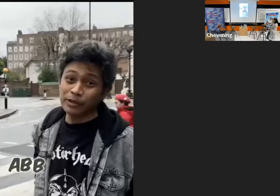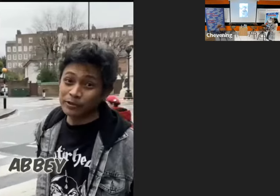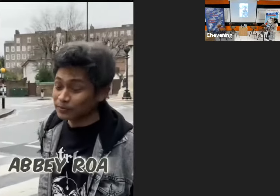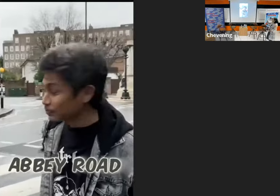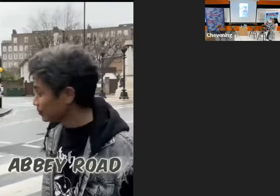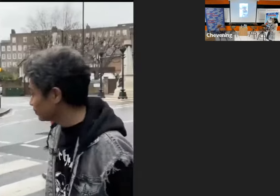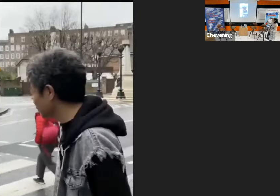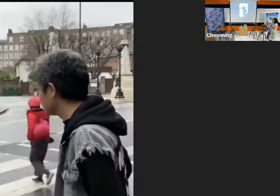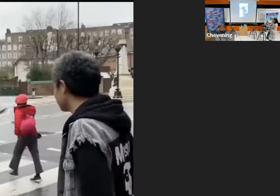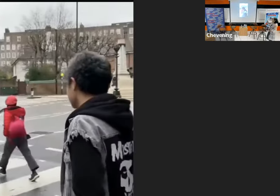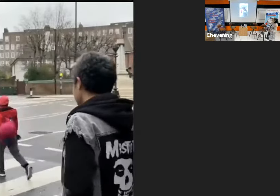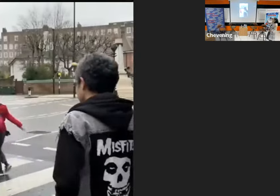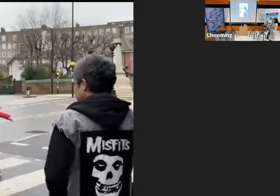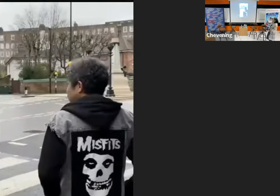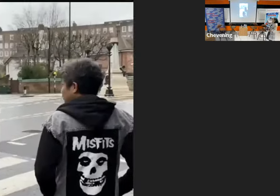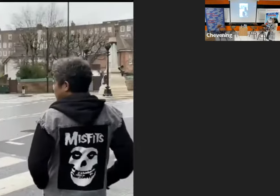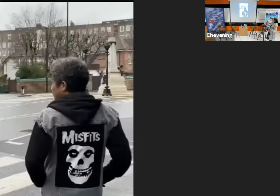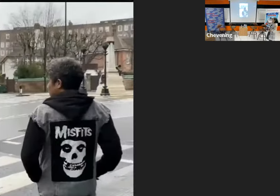we Cross the